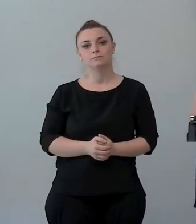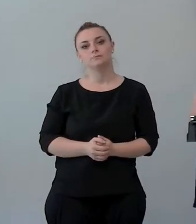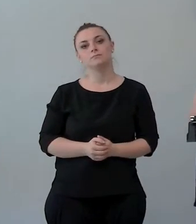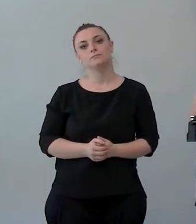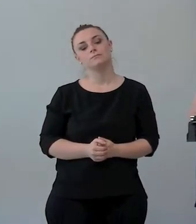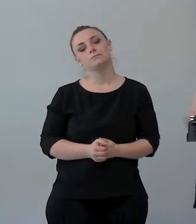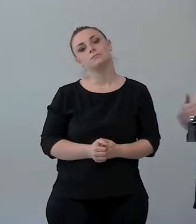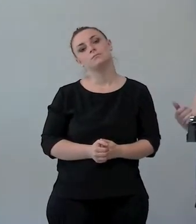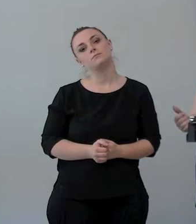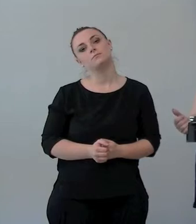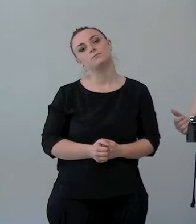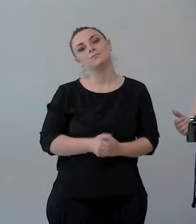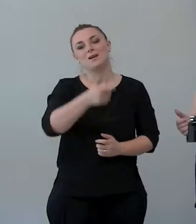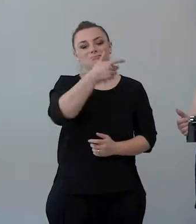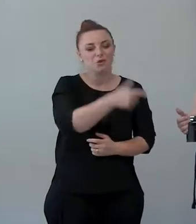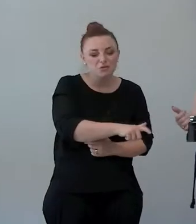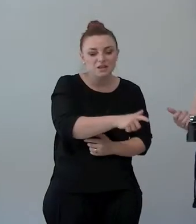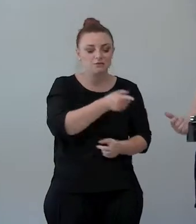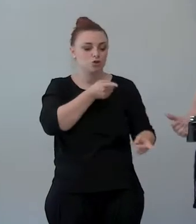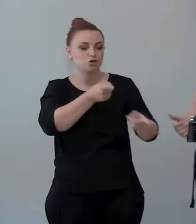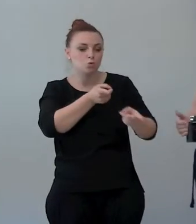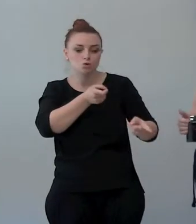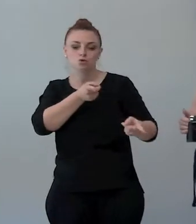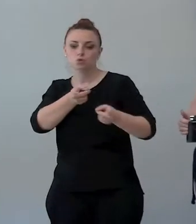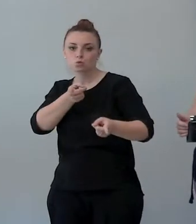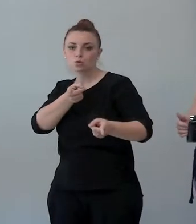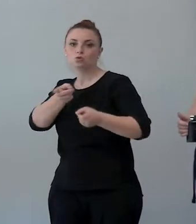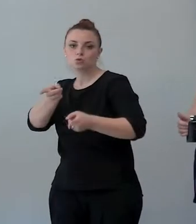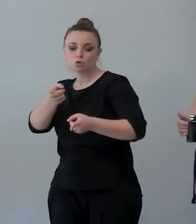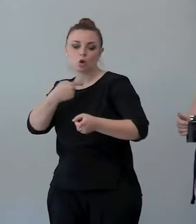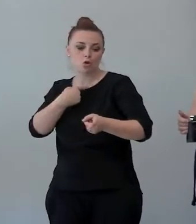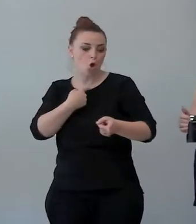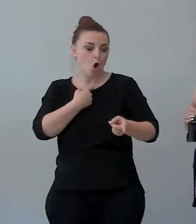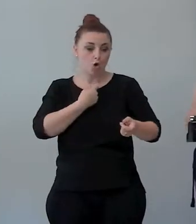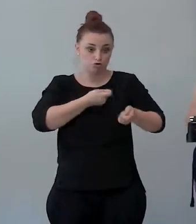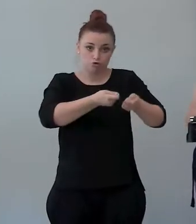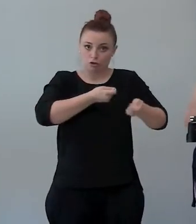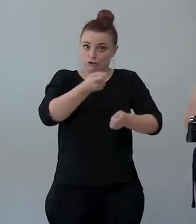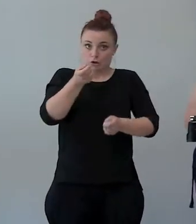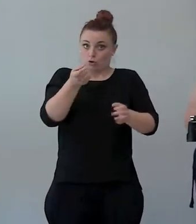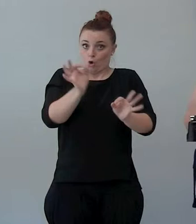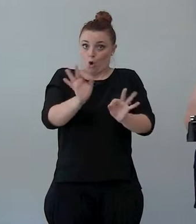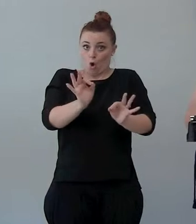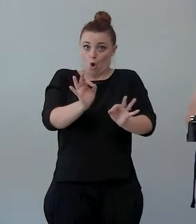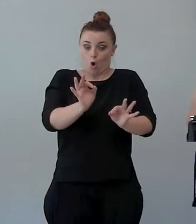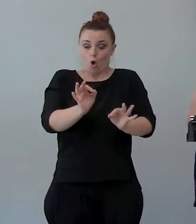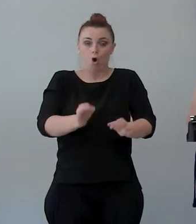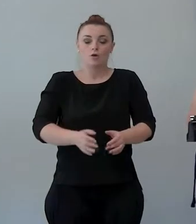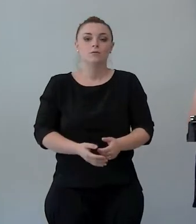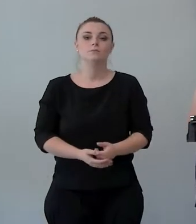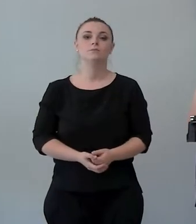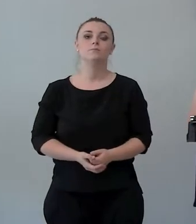time. Dovuto a delle circostanze fuori dal tuo controllo. Due to circumstances that are out of your